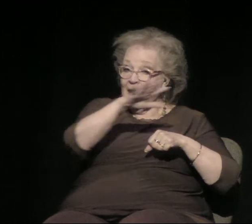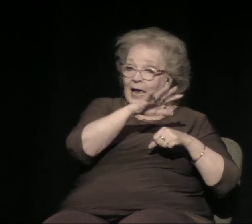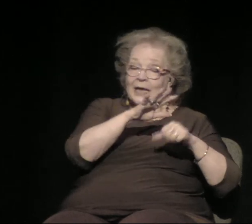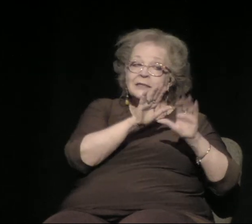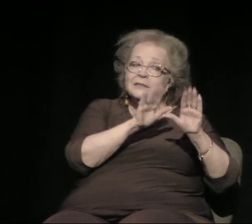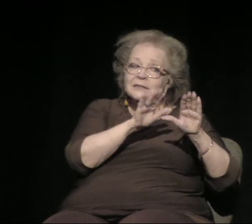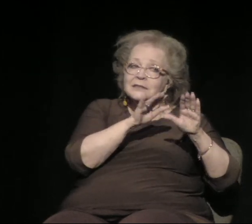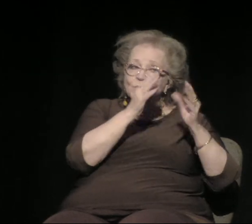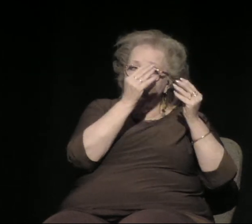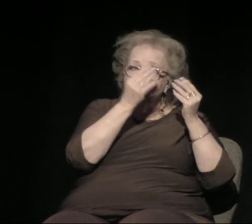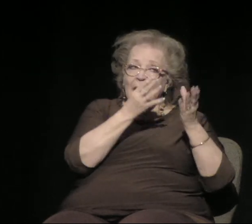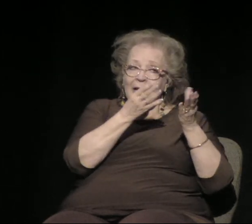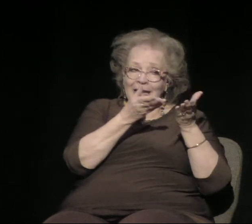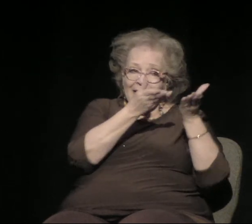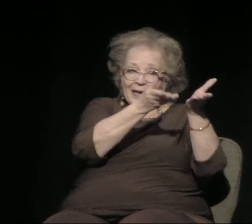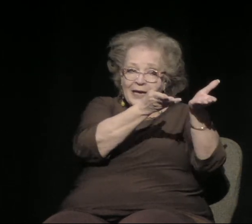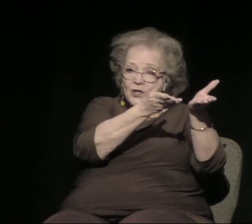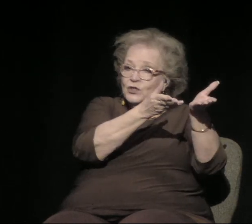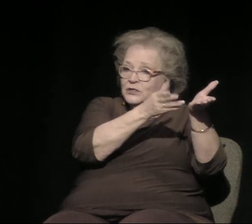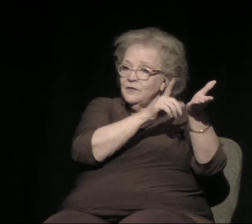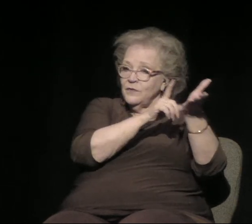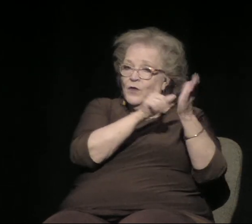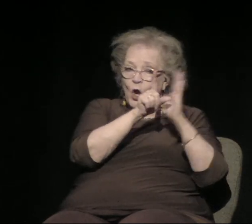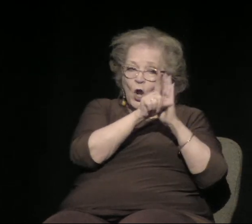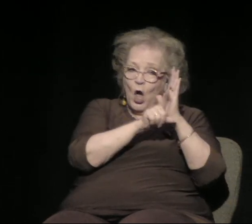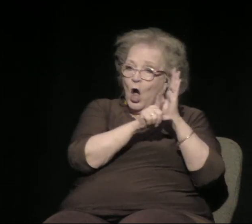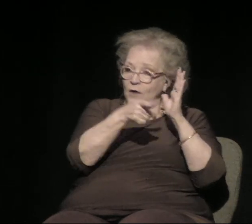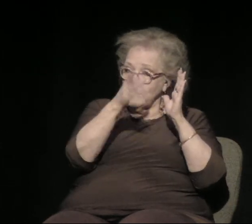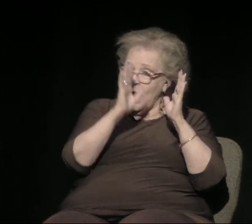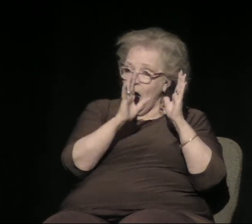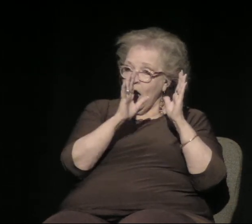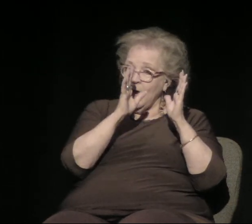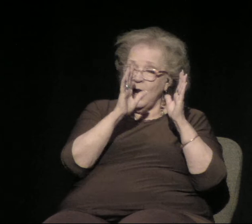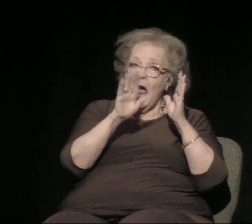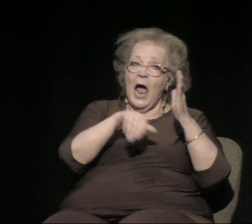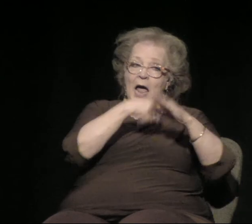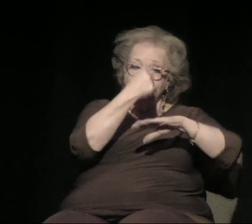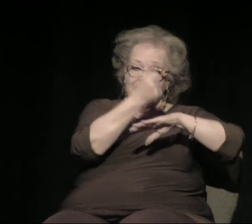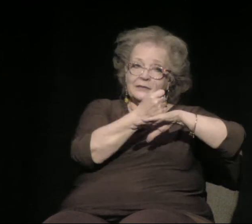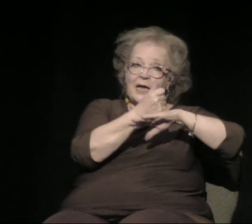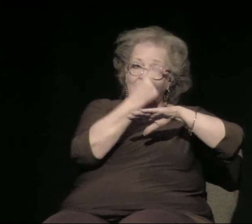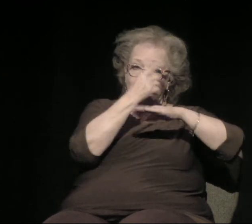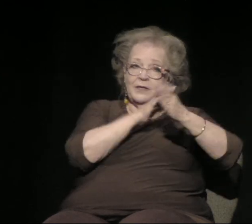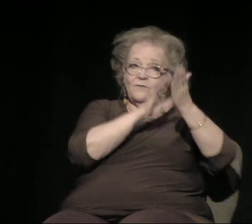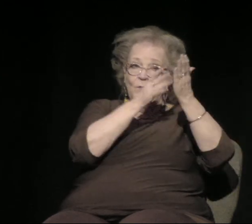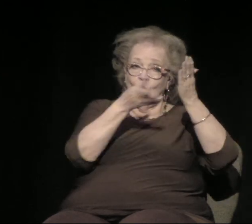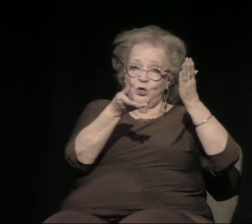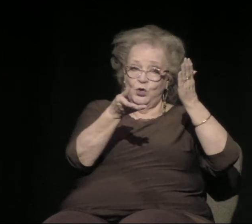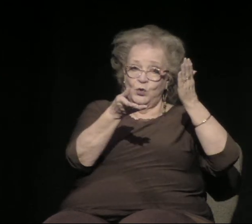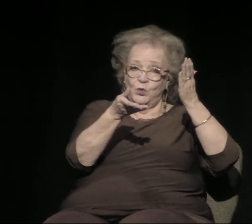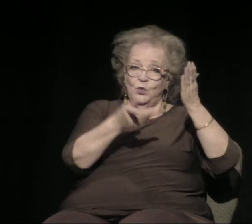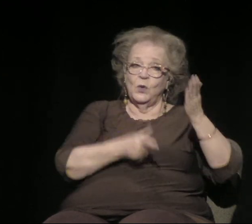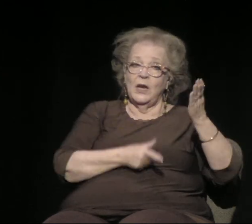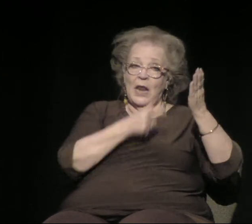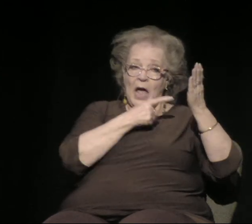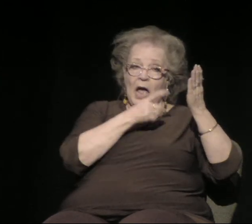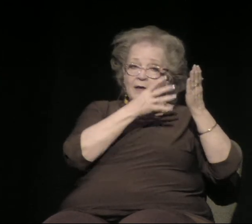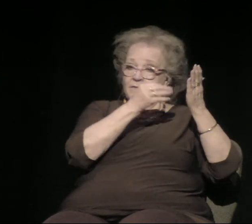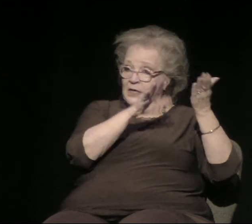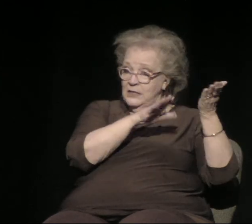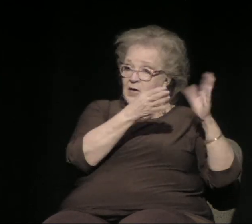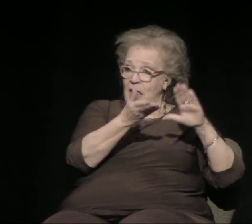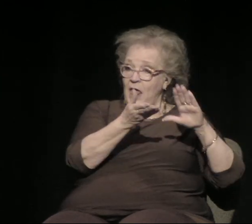said, "Hey, just let me remind you, here's the law of God." And at the end of it, he says, "I set before you today life and